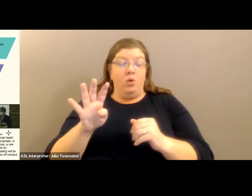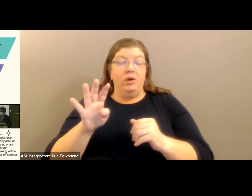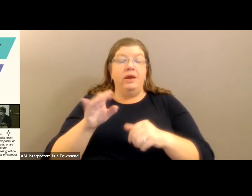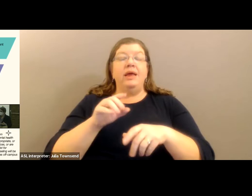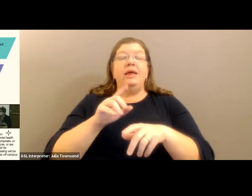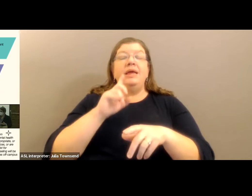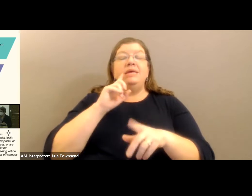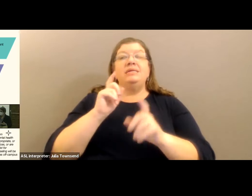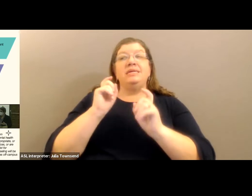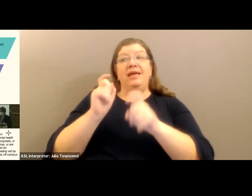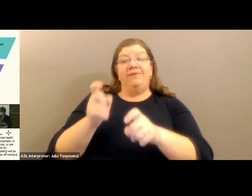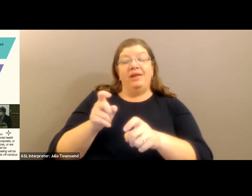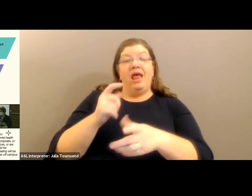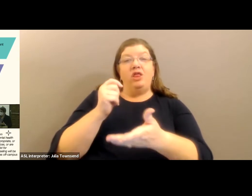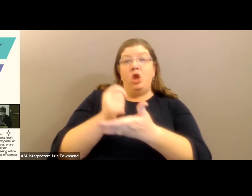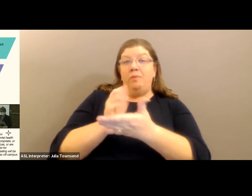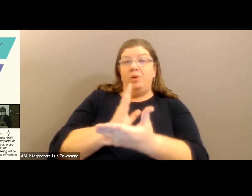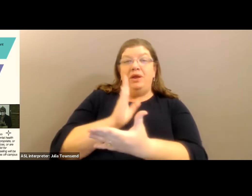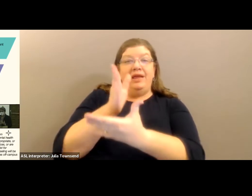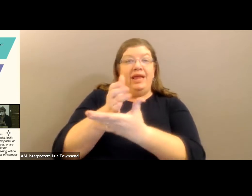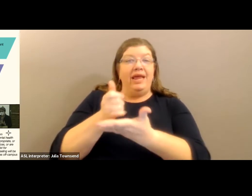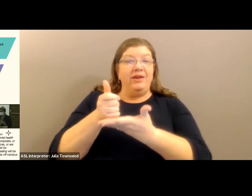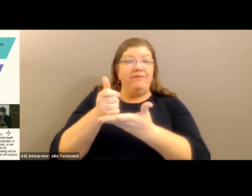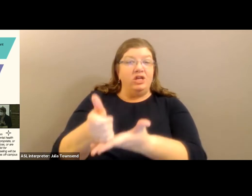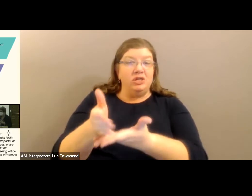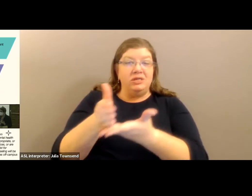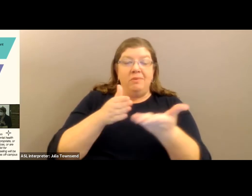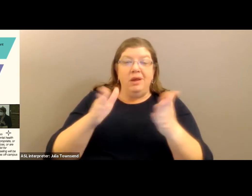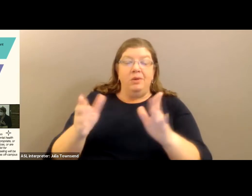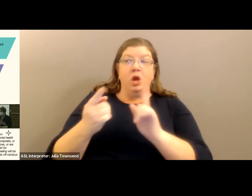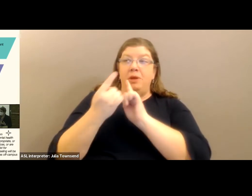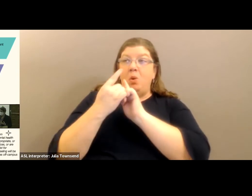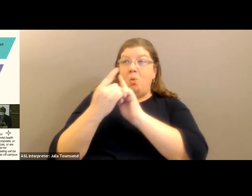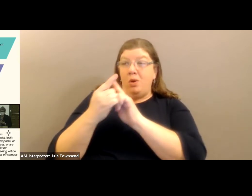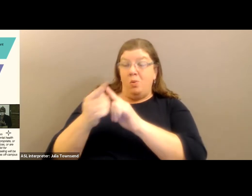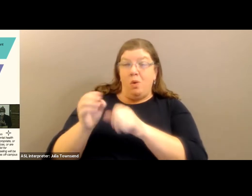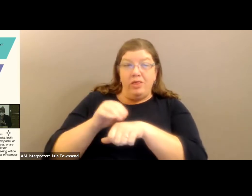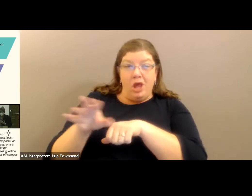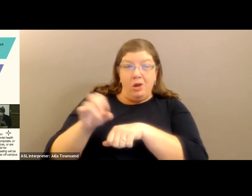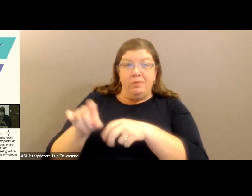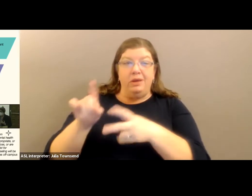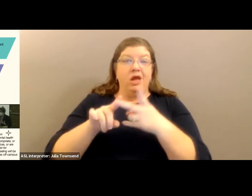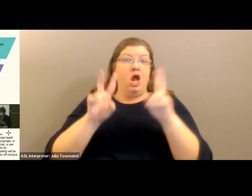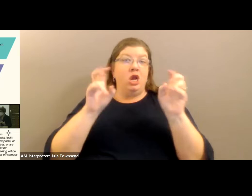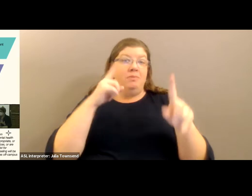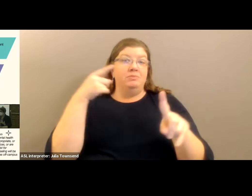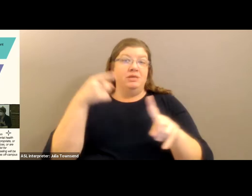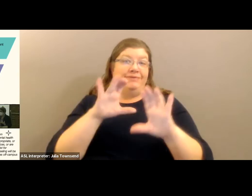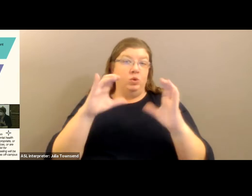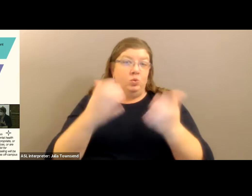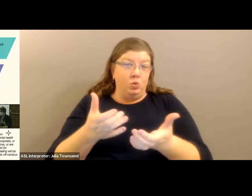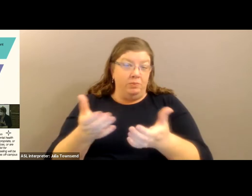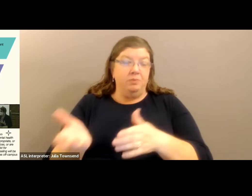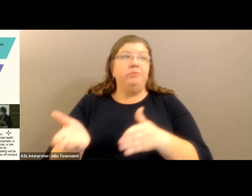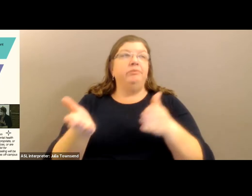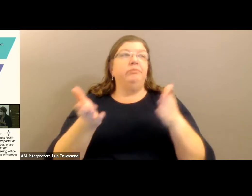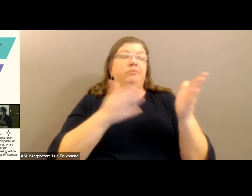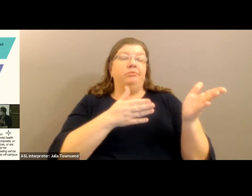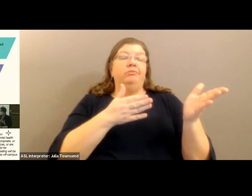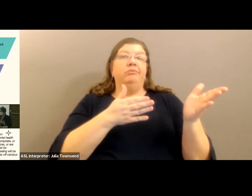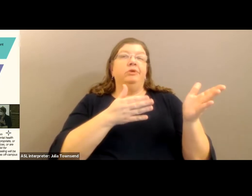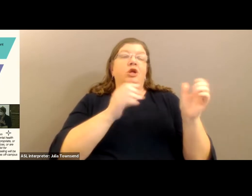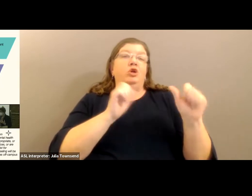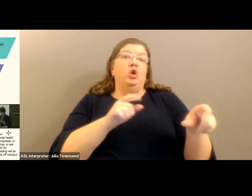therapeutic intervention of some sort. That could be one-to-one therapy, it could be a topic-specific group. It